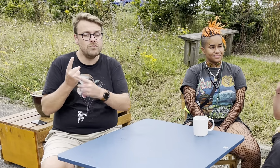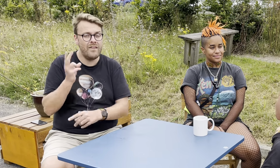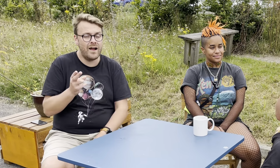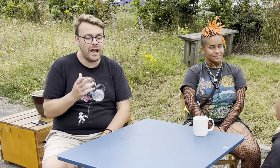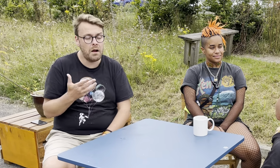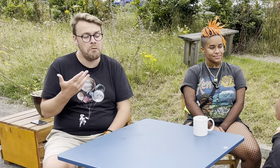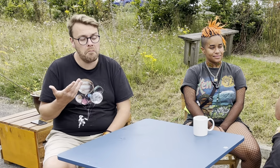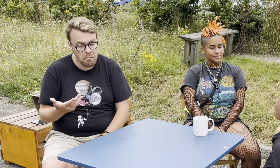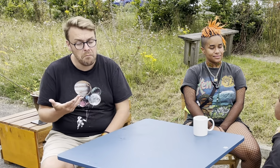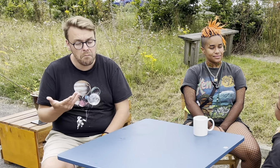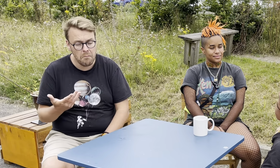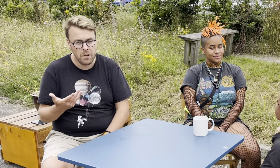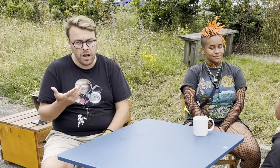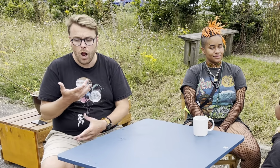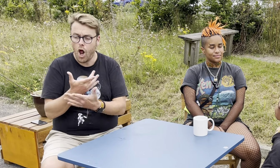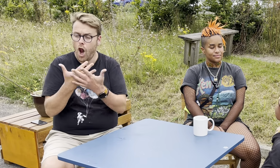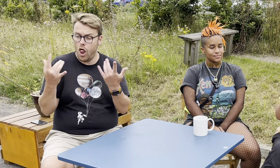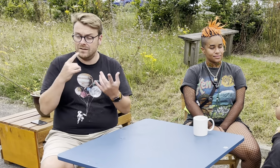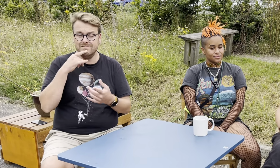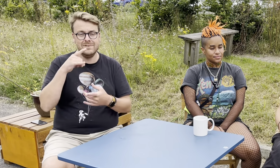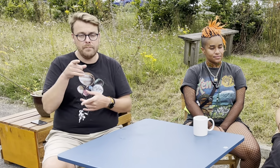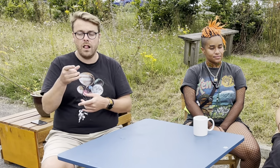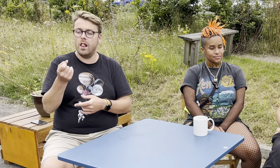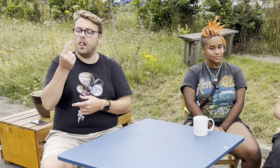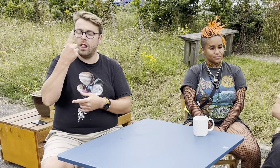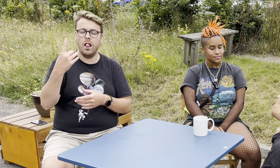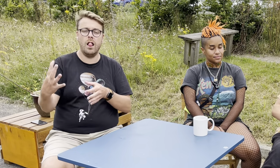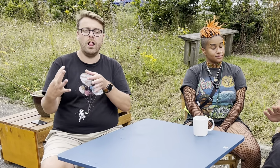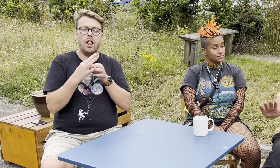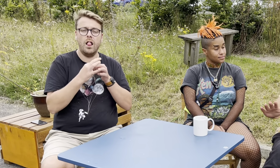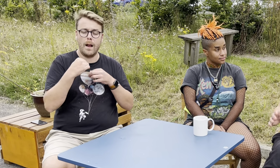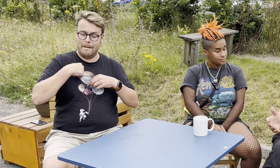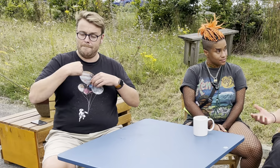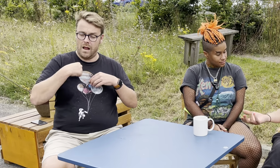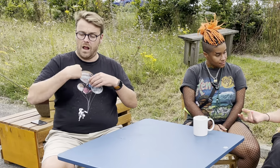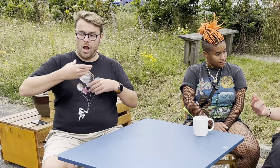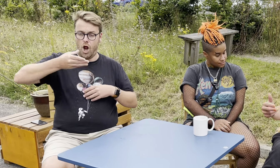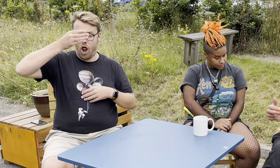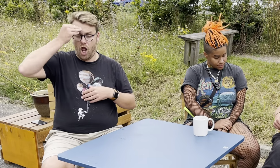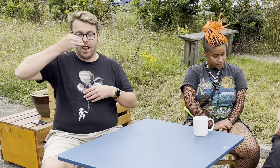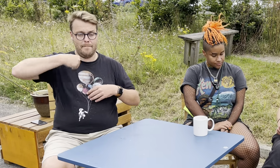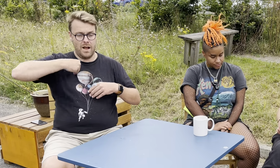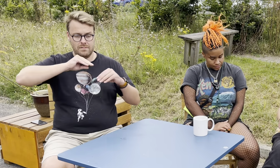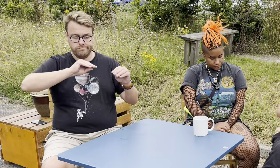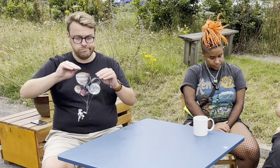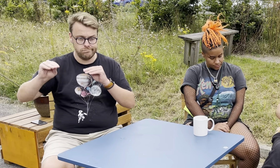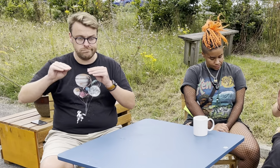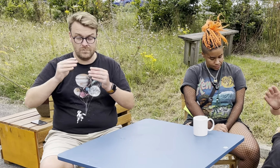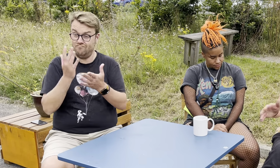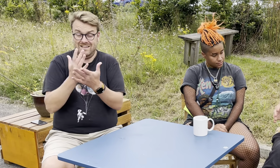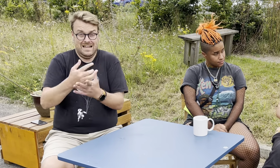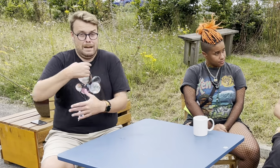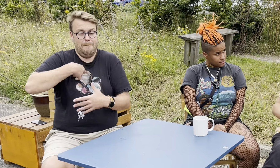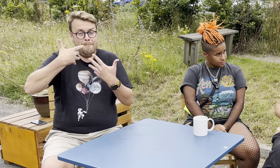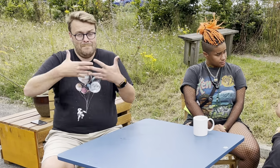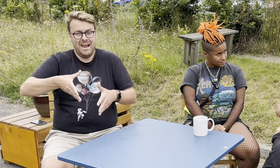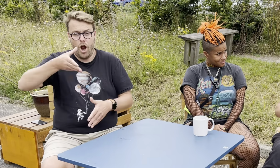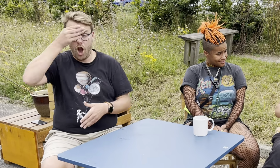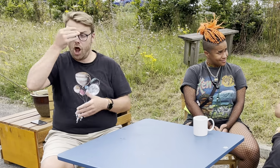my learning and my understanding of that, and it's still a process. There's lots that I've learned from these 2 weeks that I'll take forward, and you know, this is what we